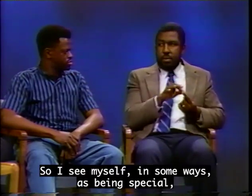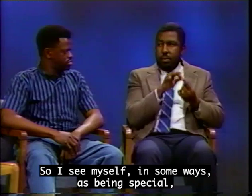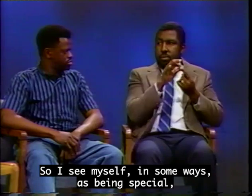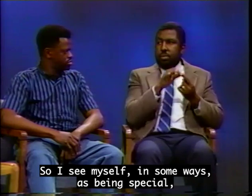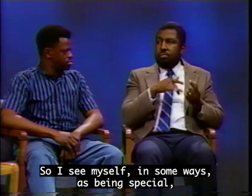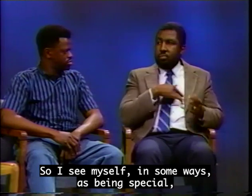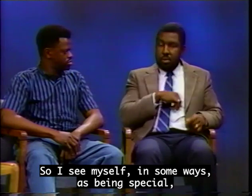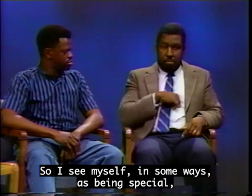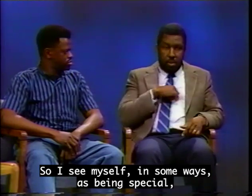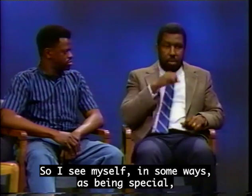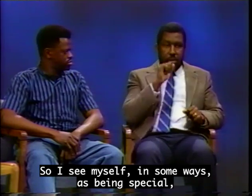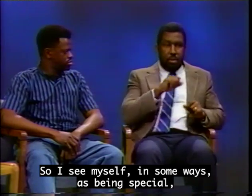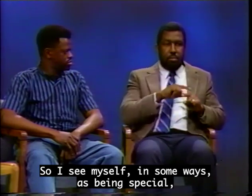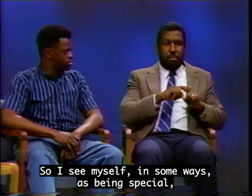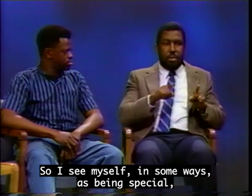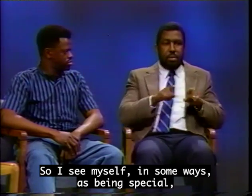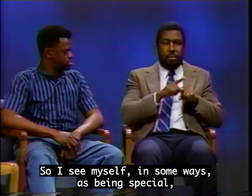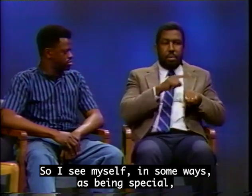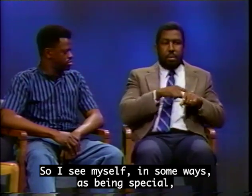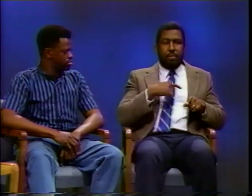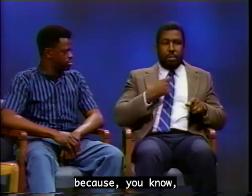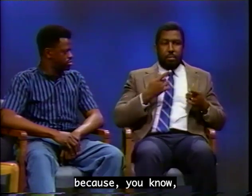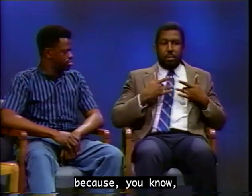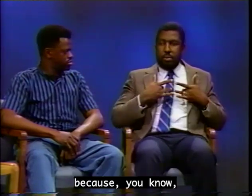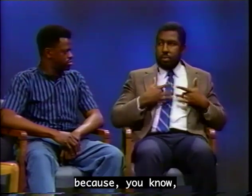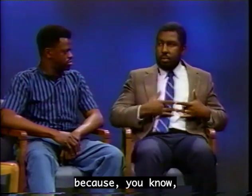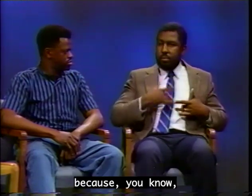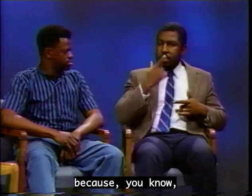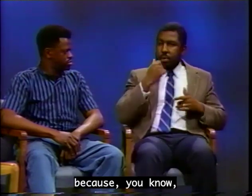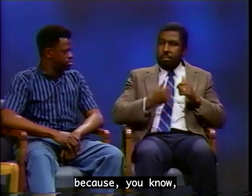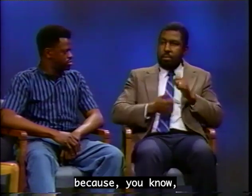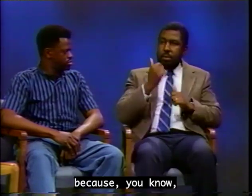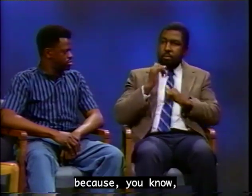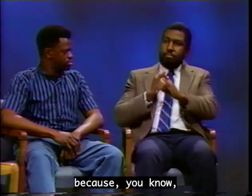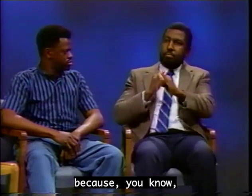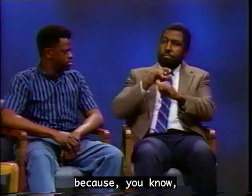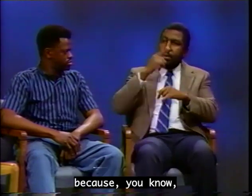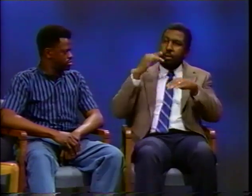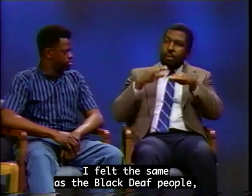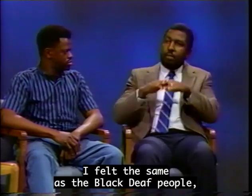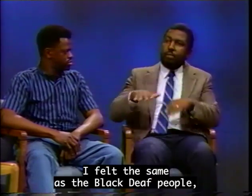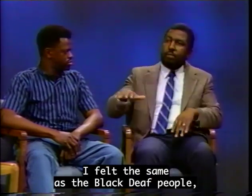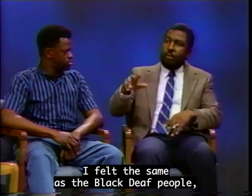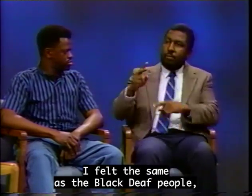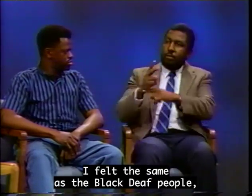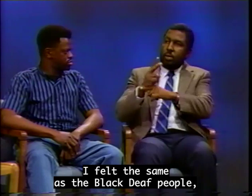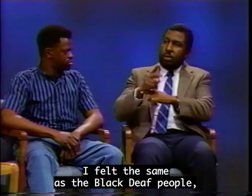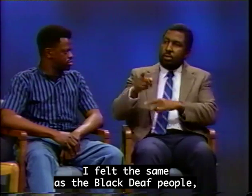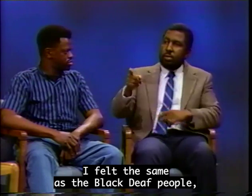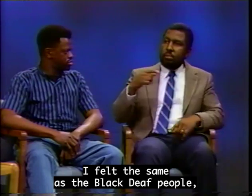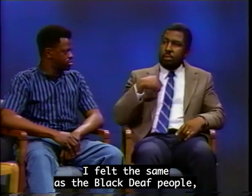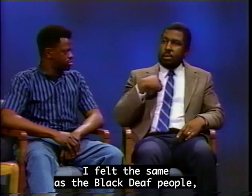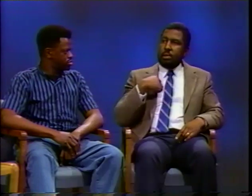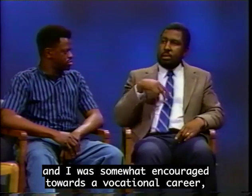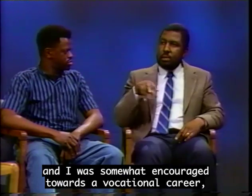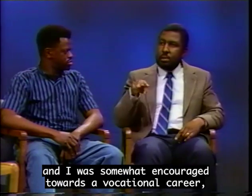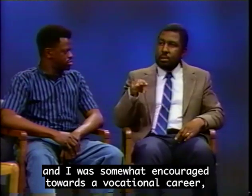So I see myself in some ways as being special because you know, I felt the same as the black deaf people, and I was